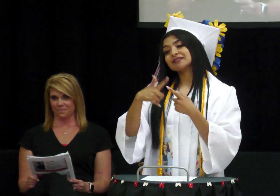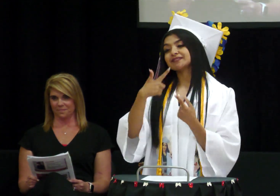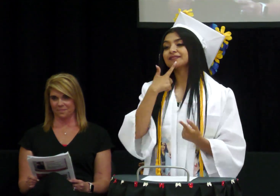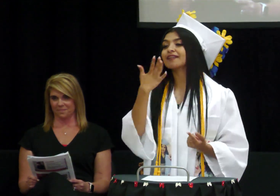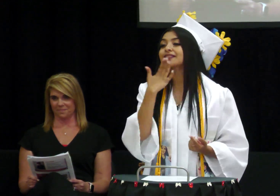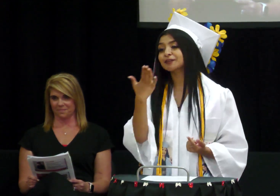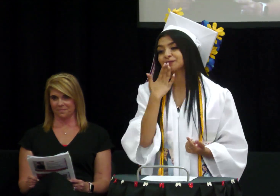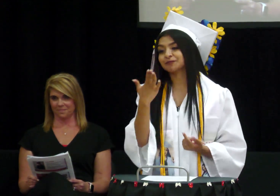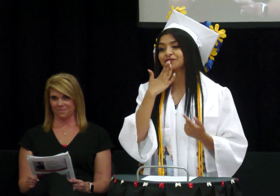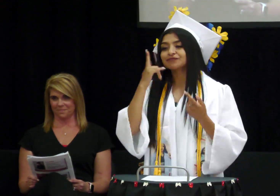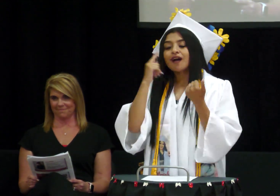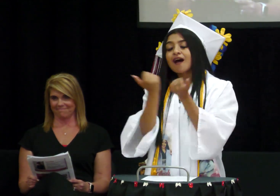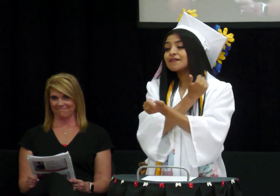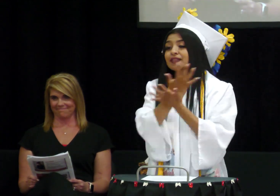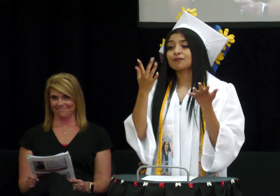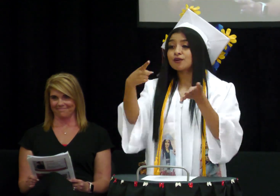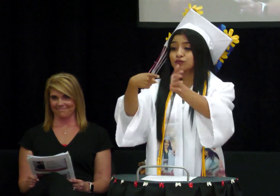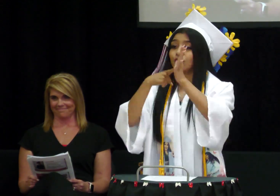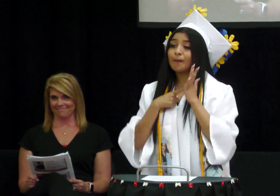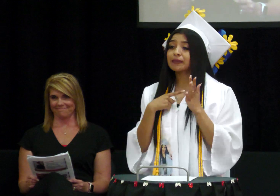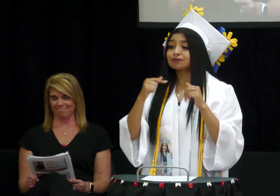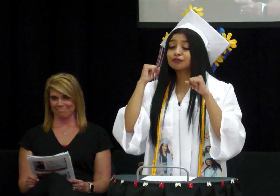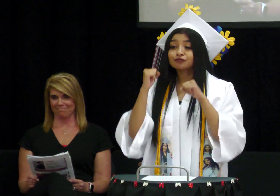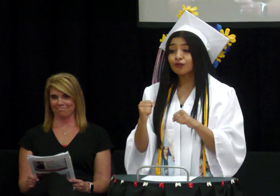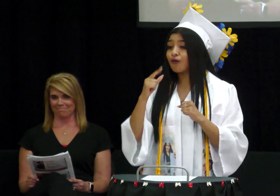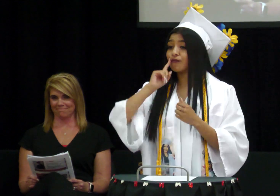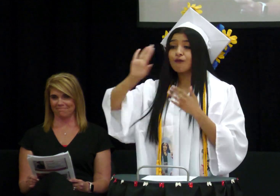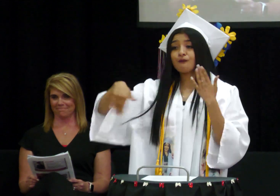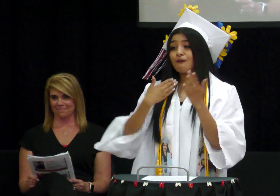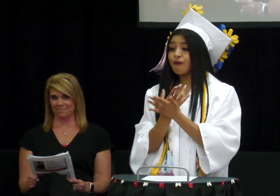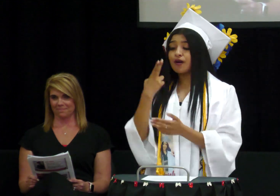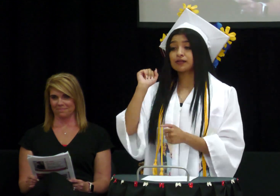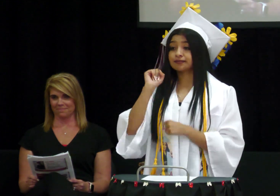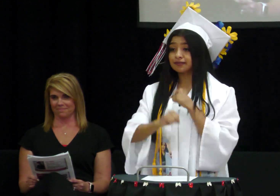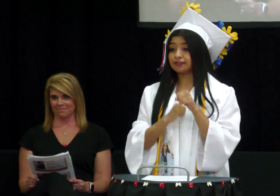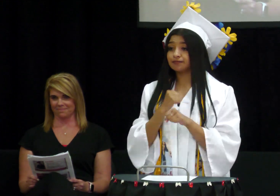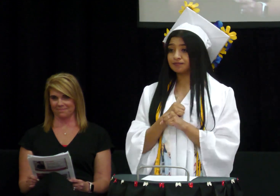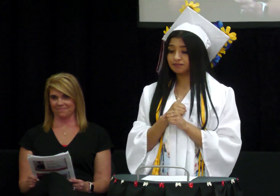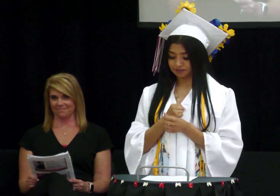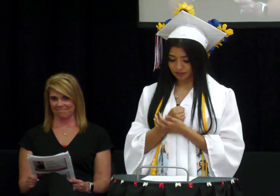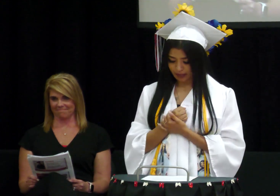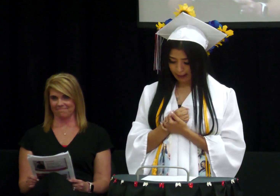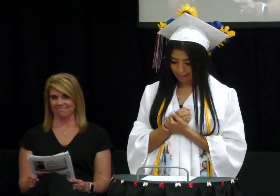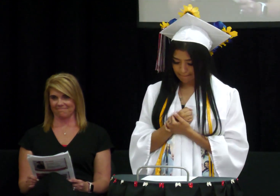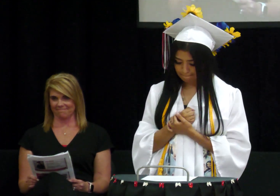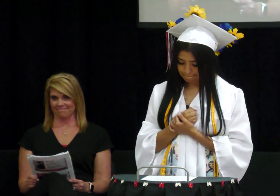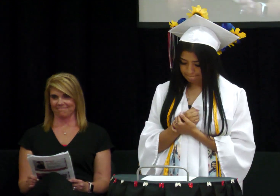And Mom, I want to tell you thank you for everything that you have. You've shown me how to be strong all of these years.